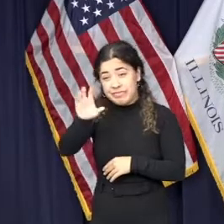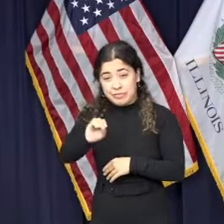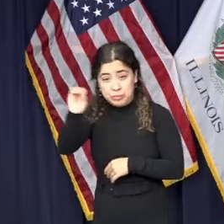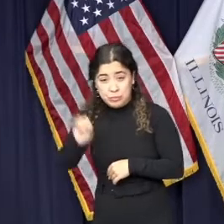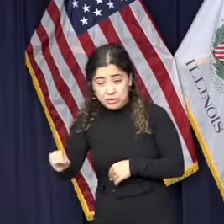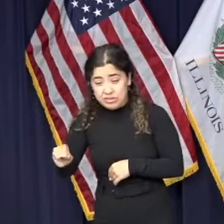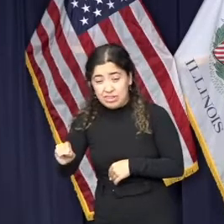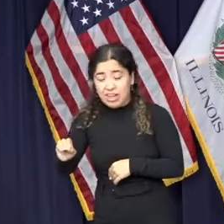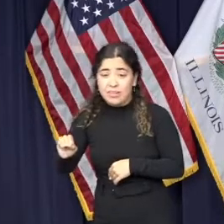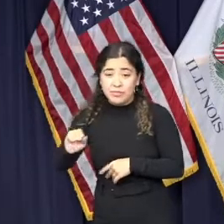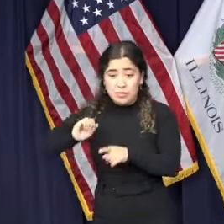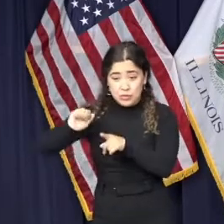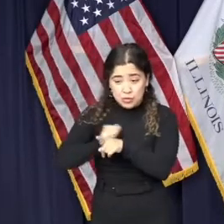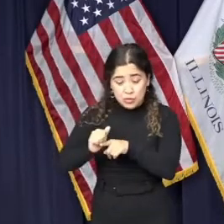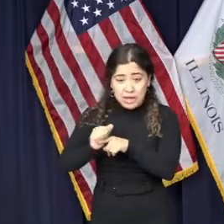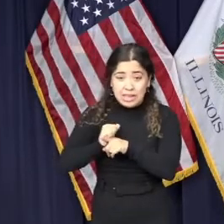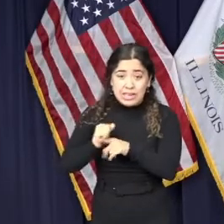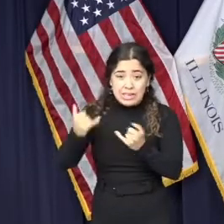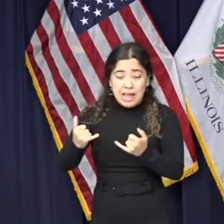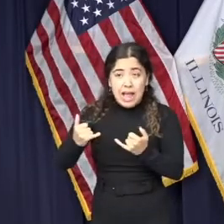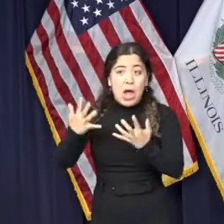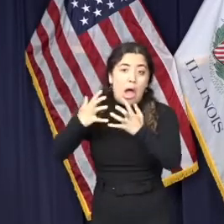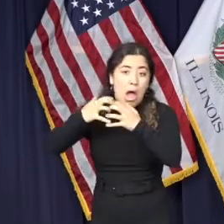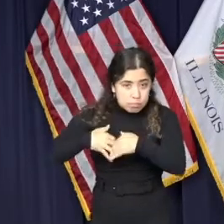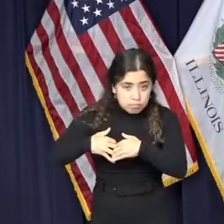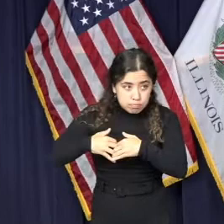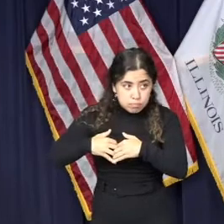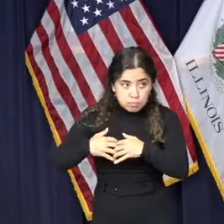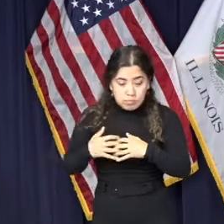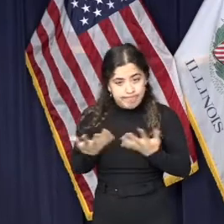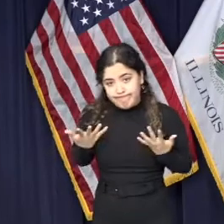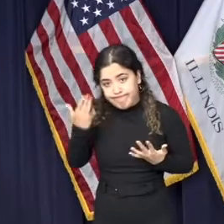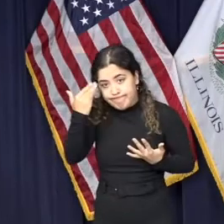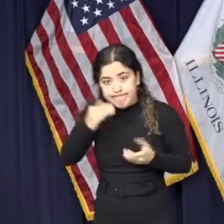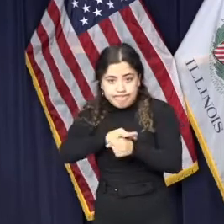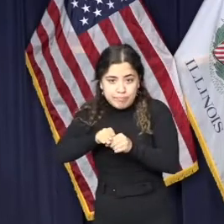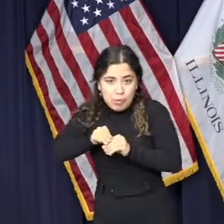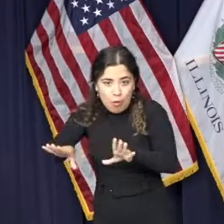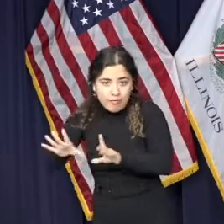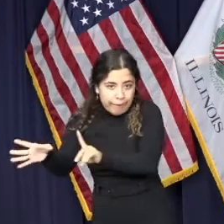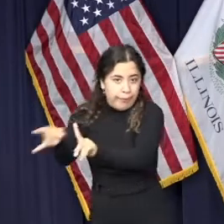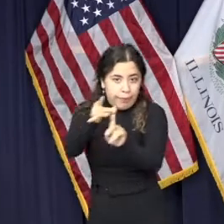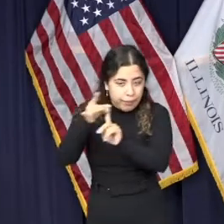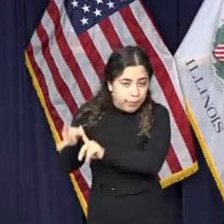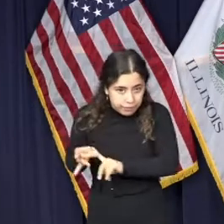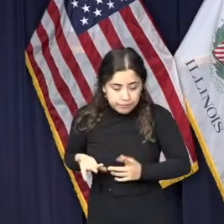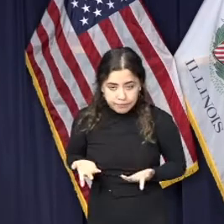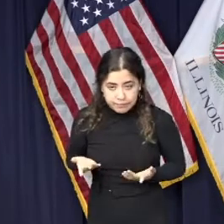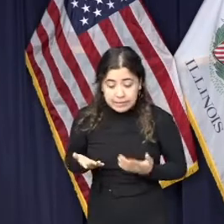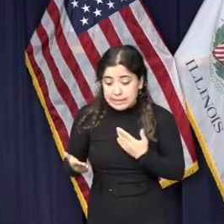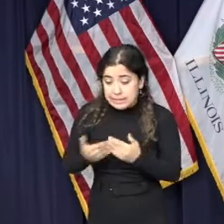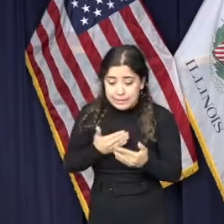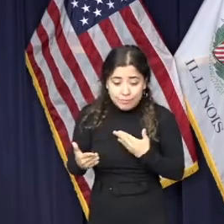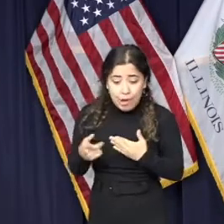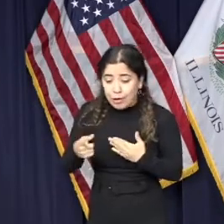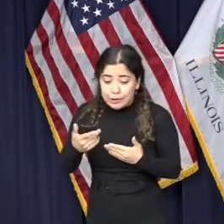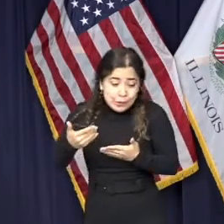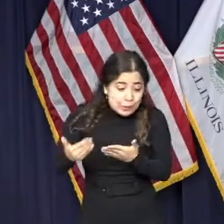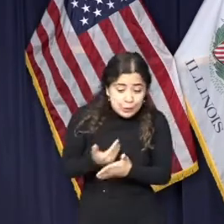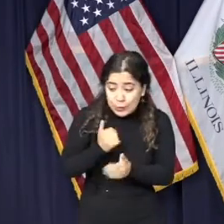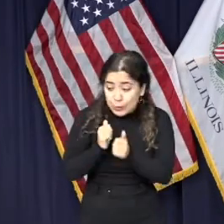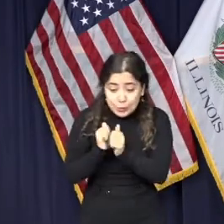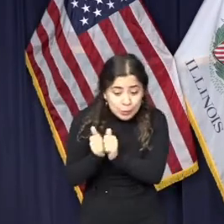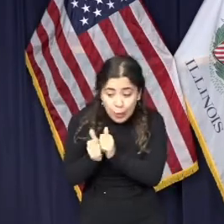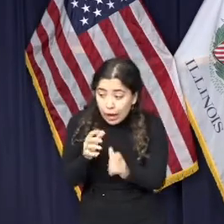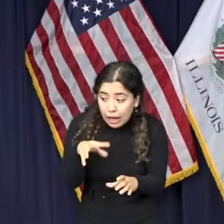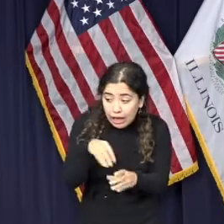to COVID-19 outbreaks. Whether they're new to the game or have been training since they could walk,